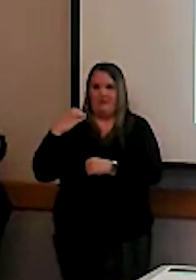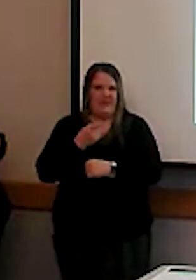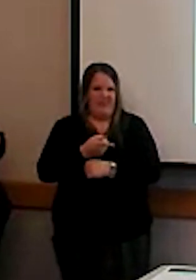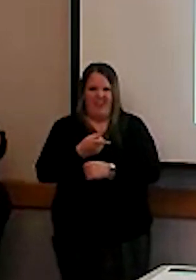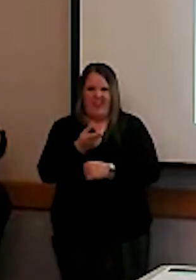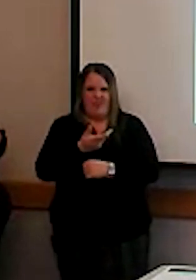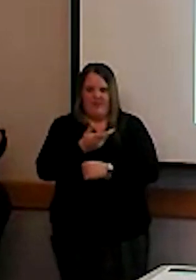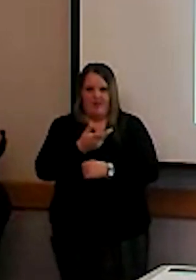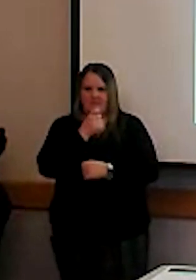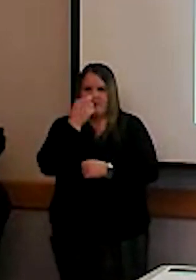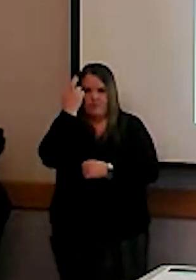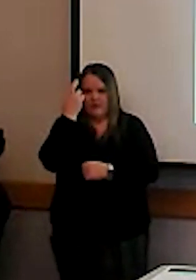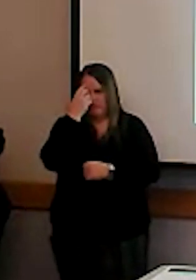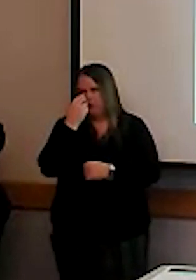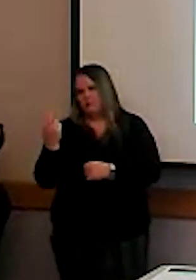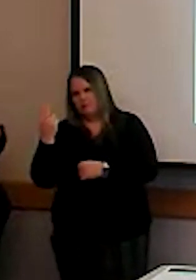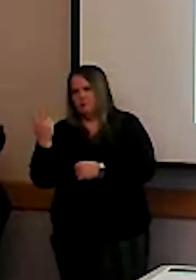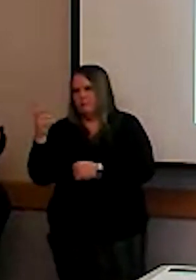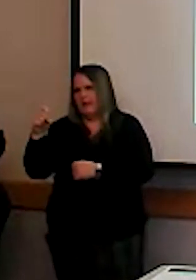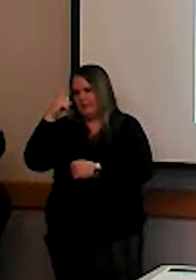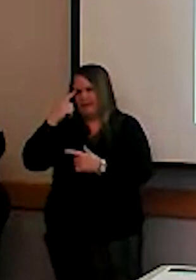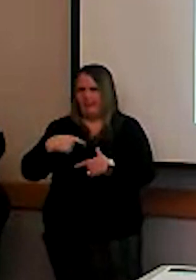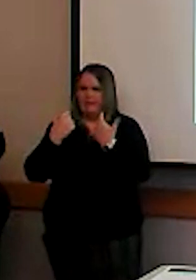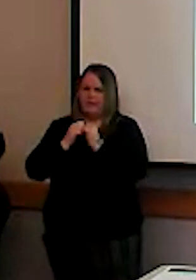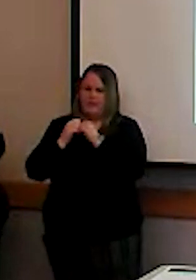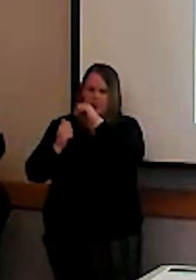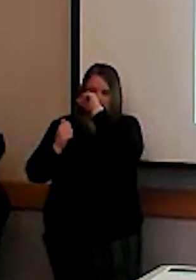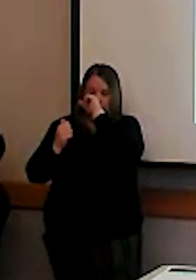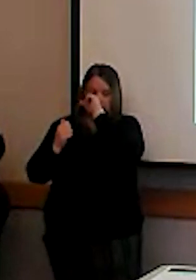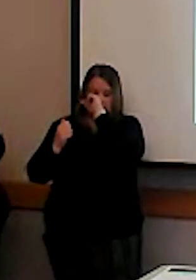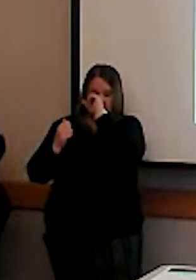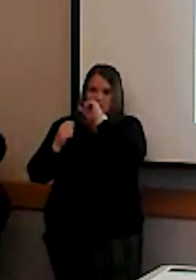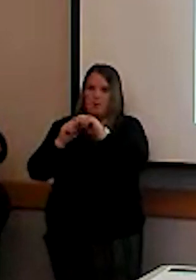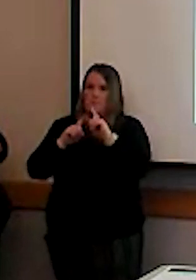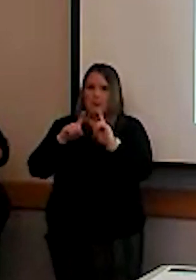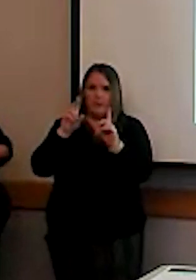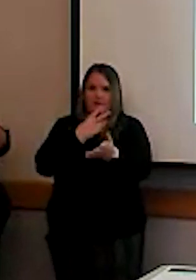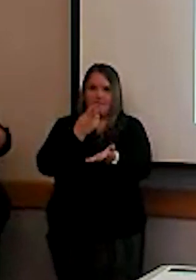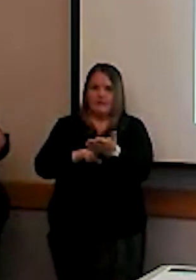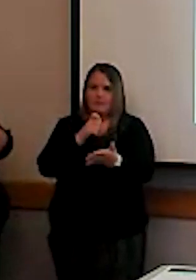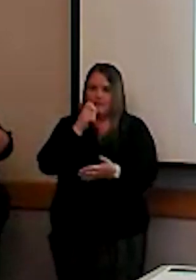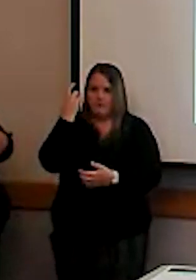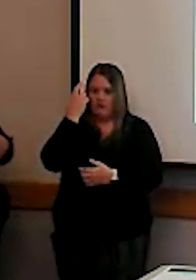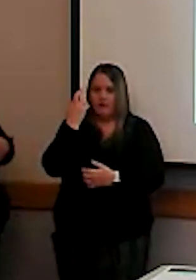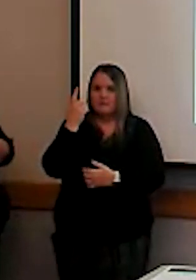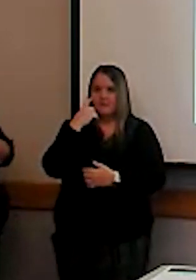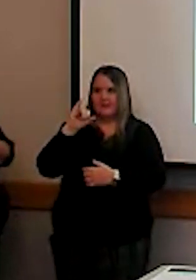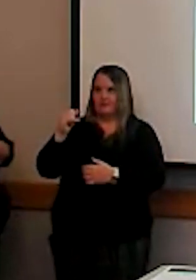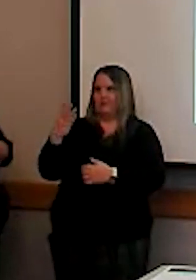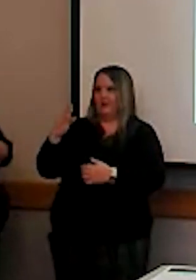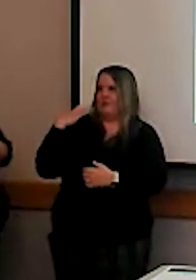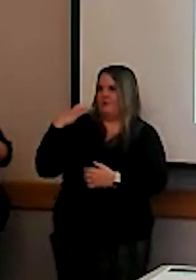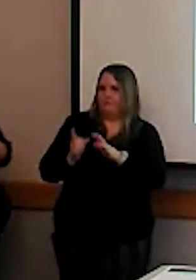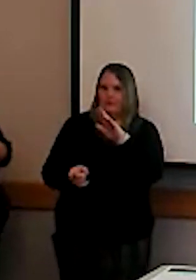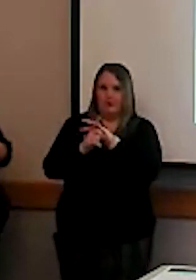signed up for class. Well, 2 of them did because they lived together, but I don't think they all realized it when they signed up. So it was kind of fun because their job coach had come